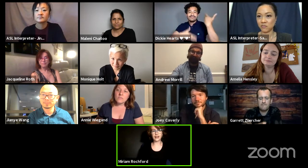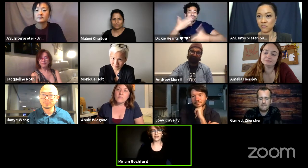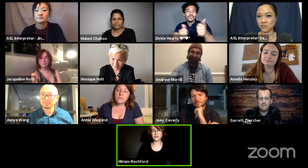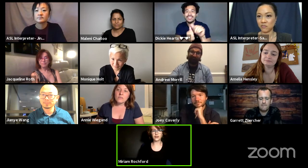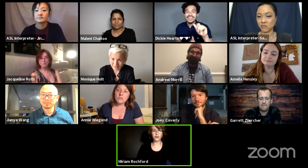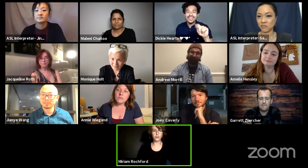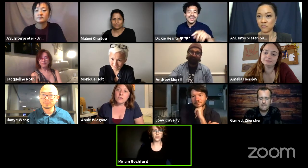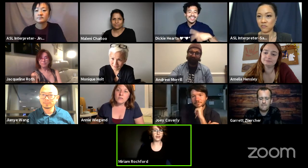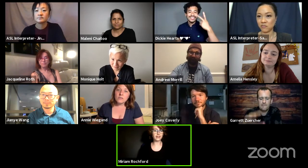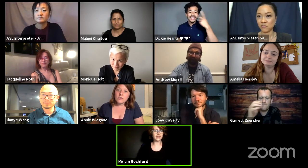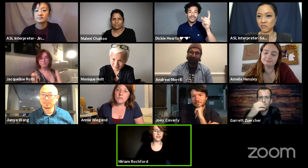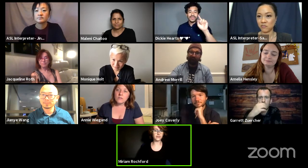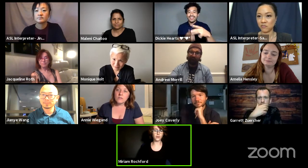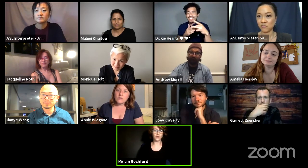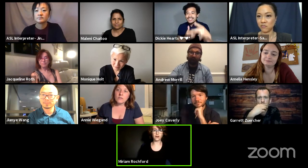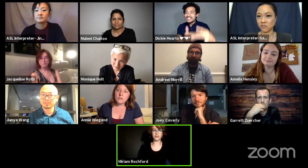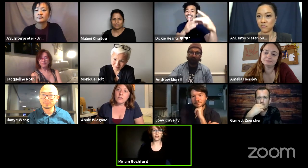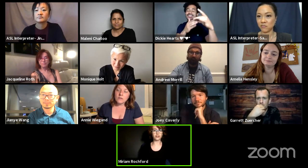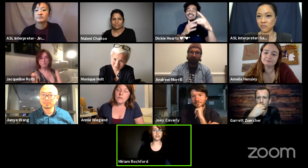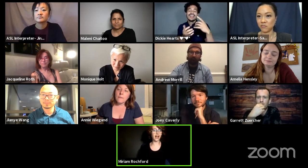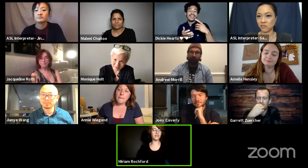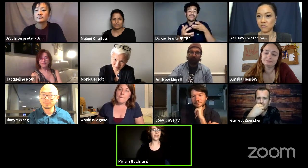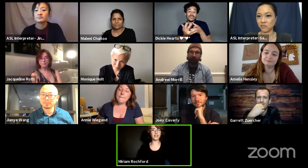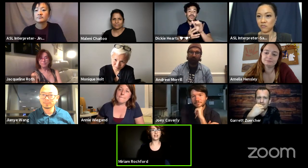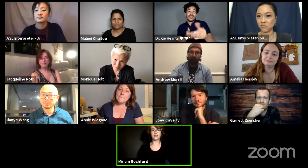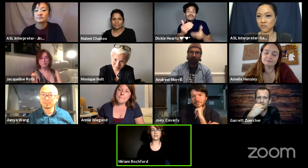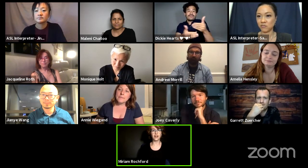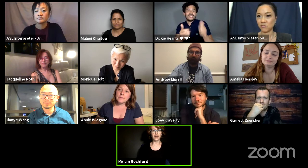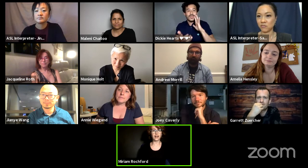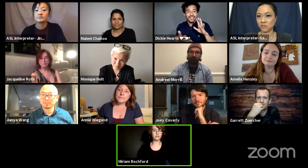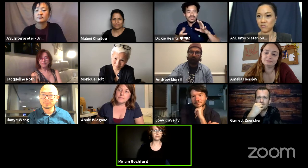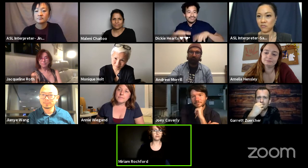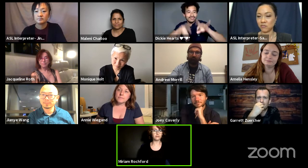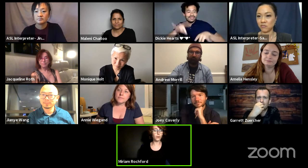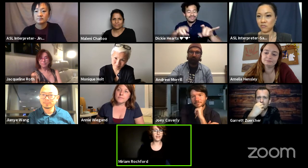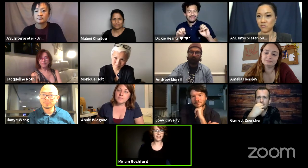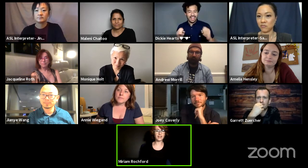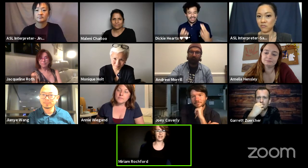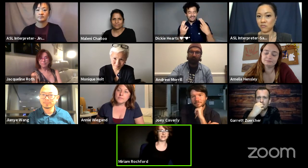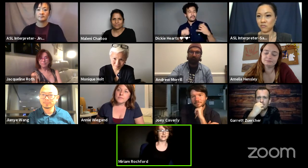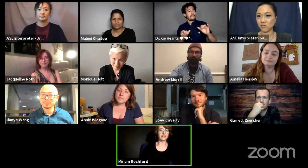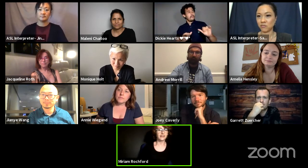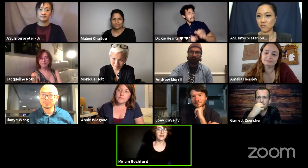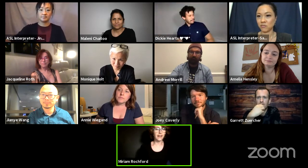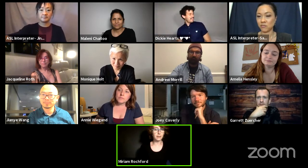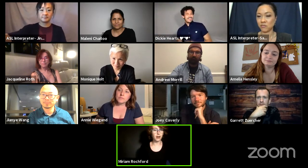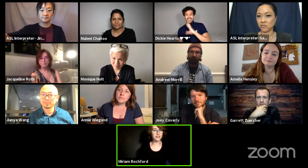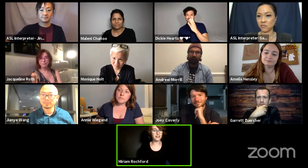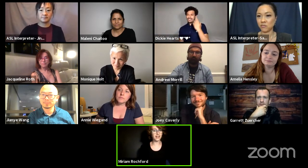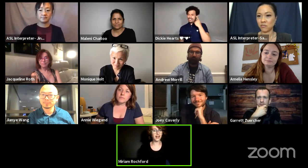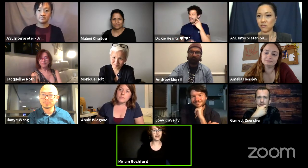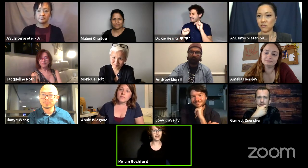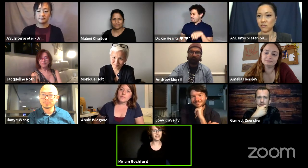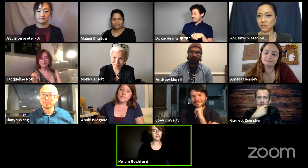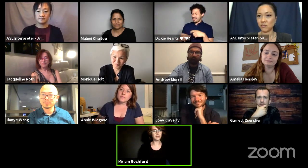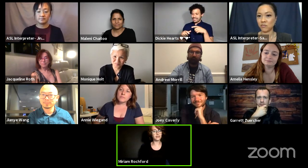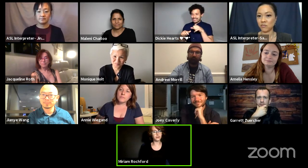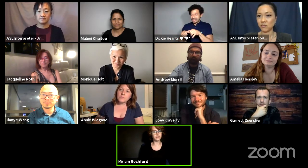And, you know, the willingness for us all to dive in and roll with it and let the process guide us. It was sort